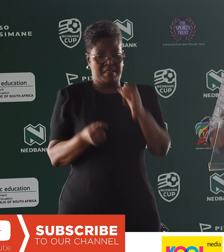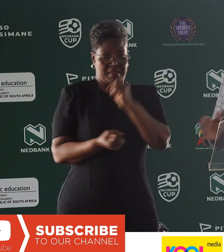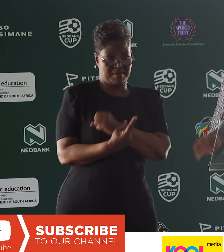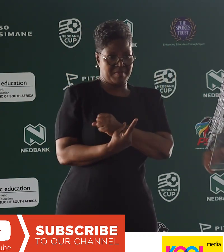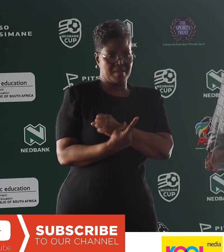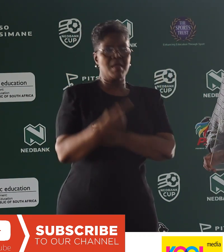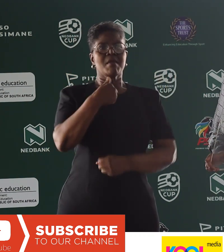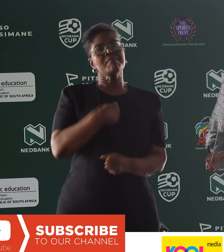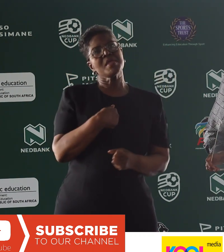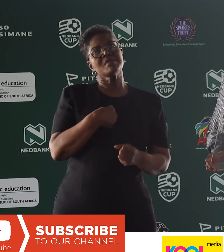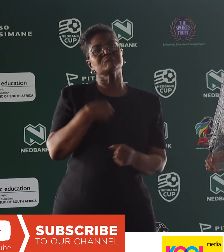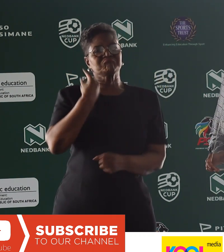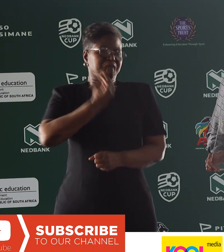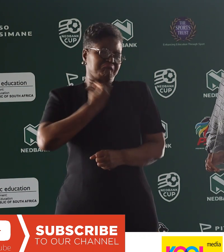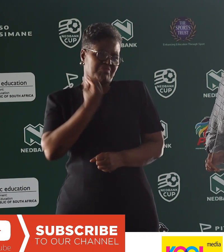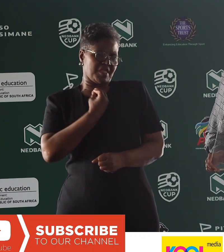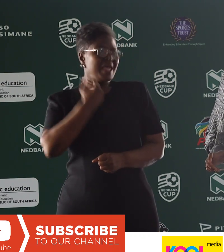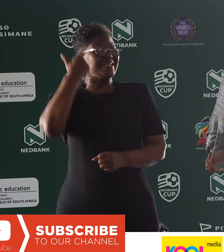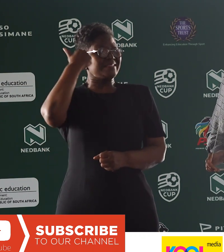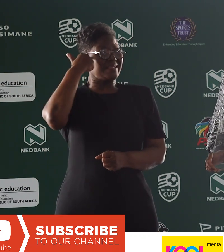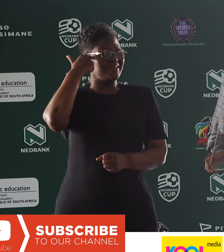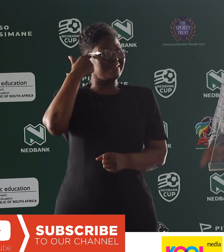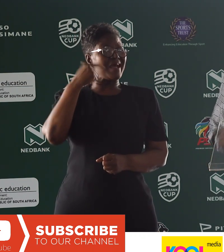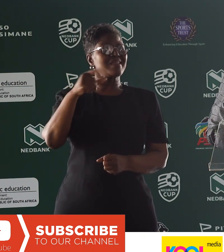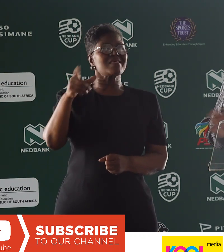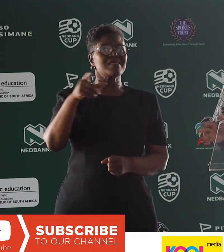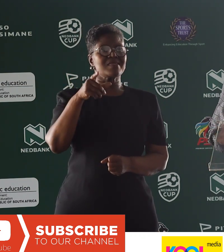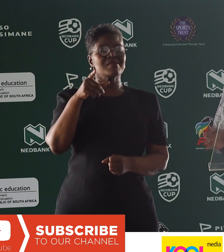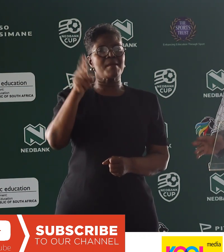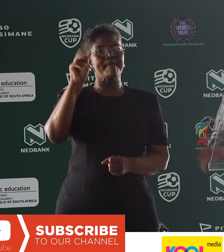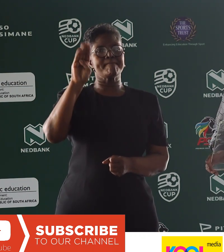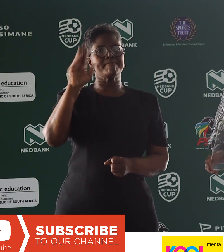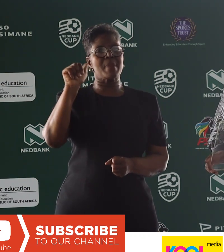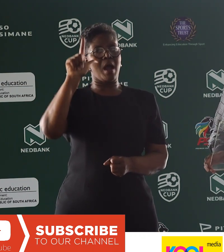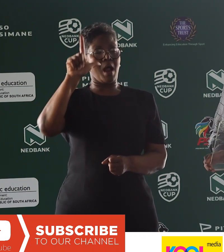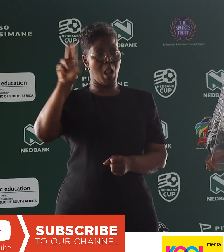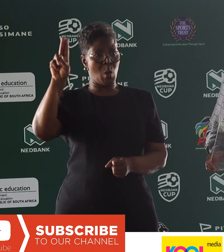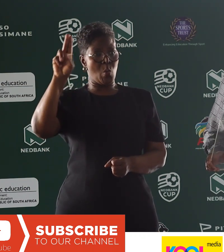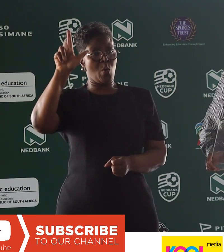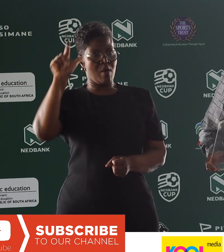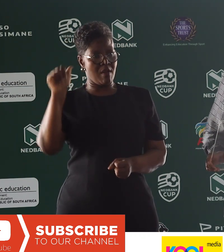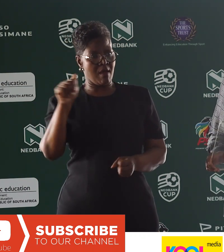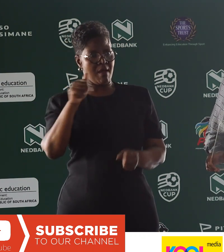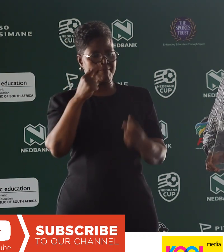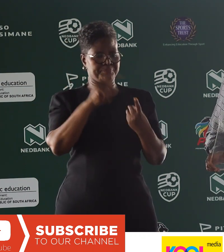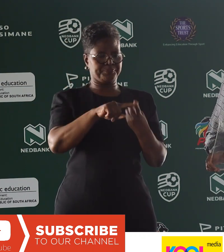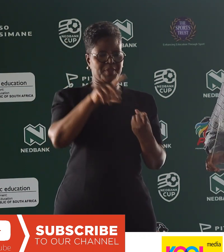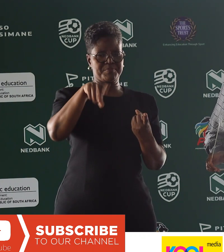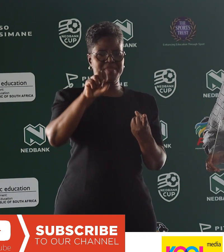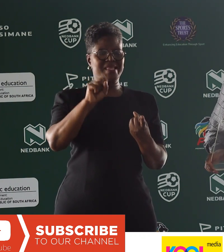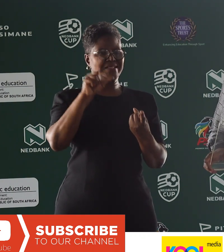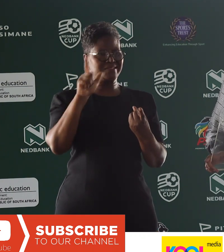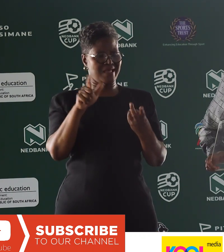with a secretary called Manula, and there was an issue between yourself, PSL, SABC,